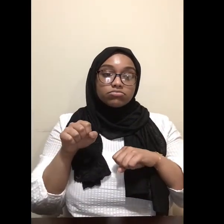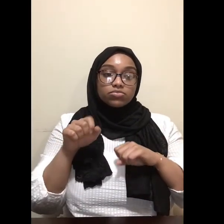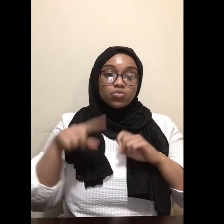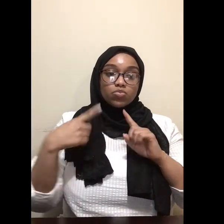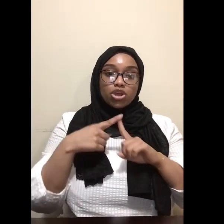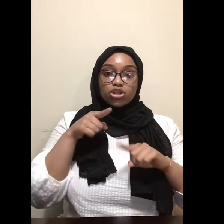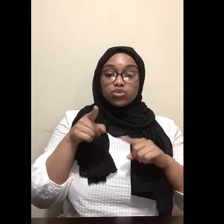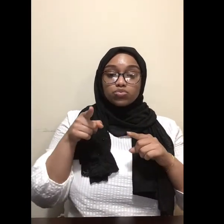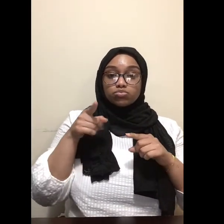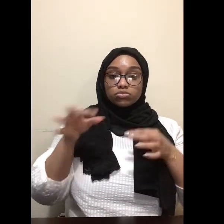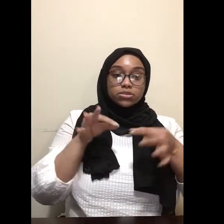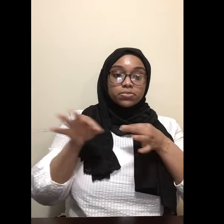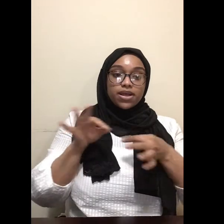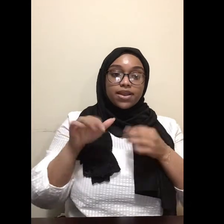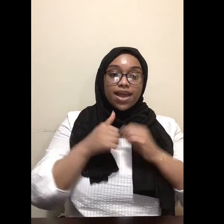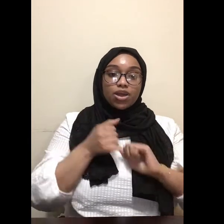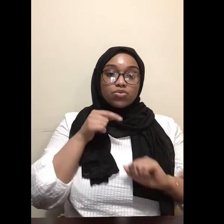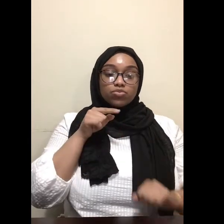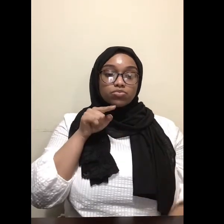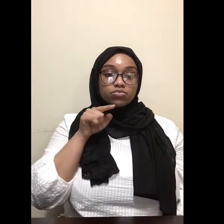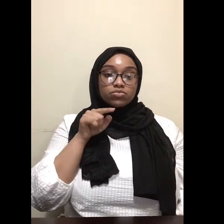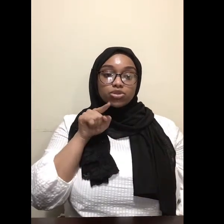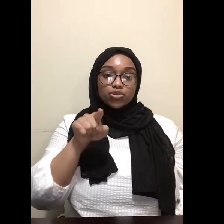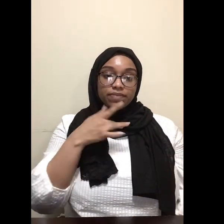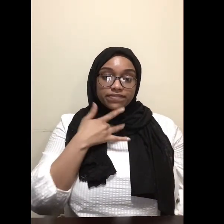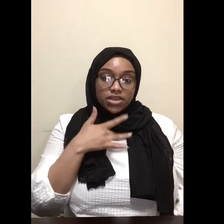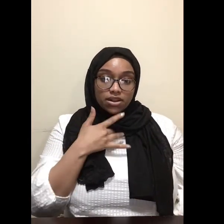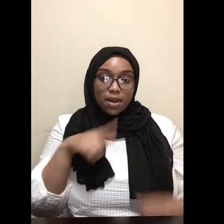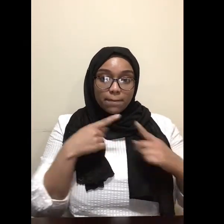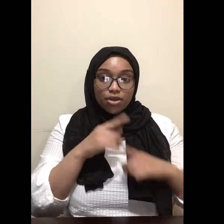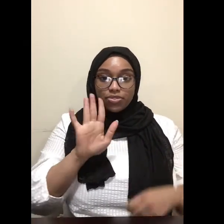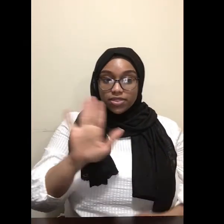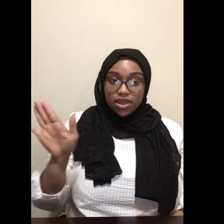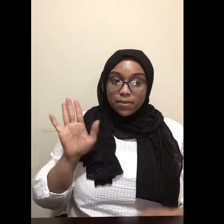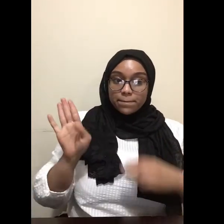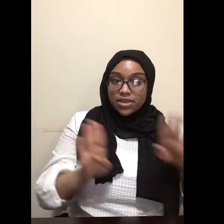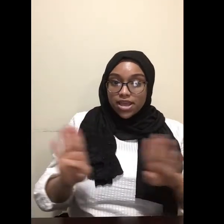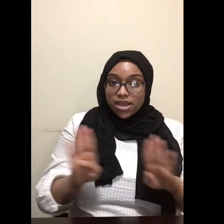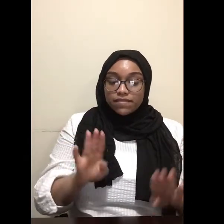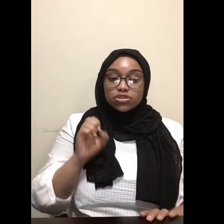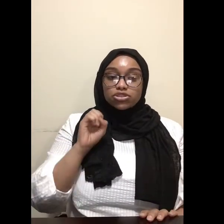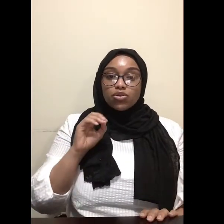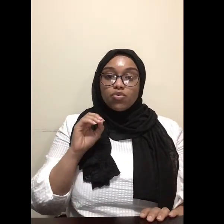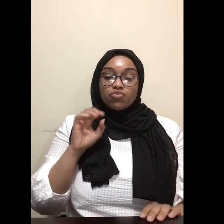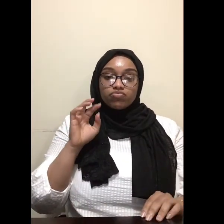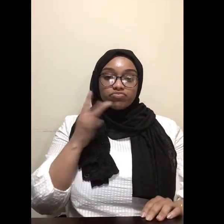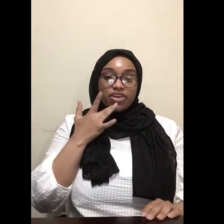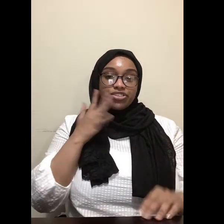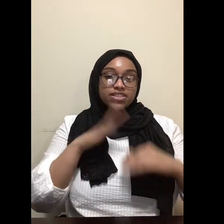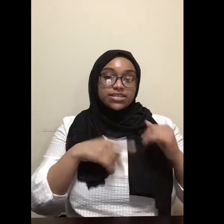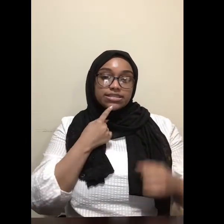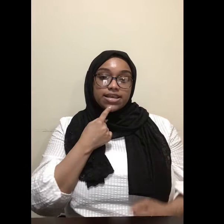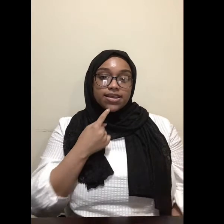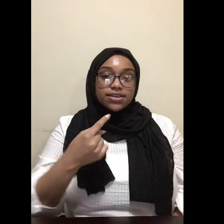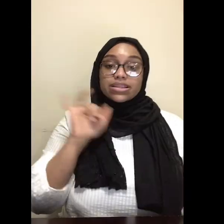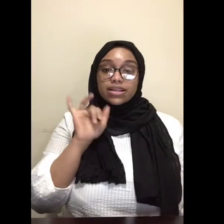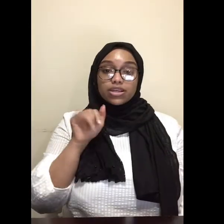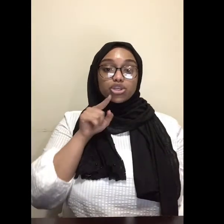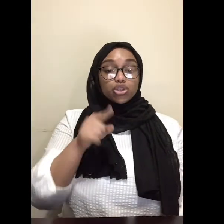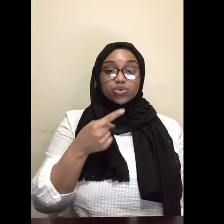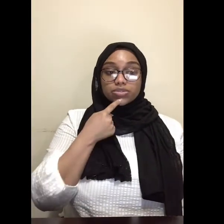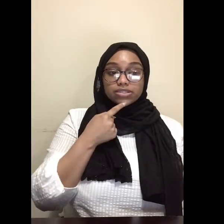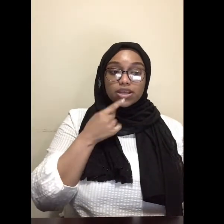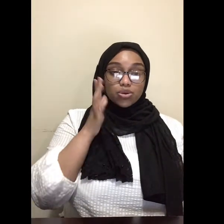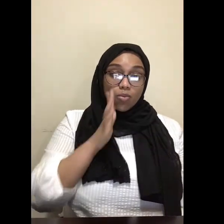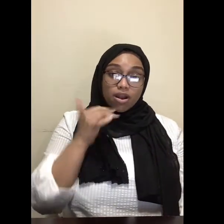not placing it, it's not blaming, it's not accusatory. You're using these collective statements to